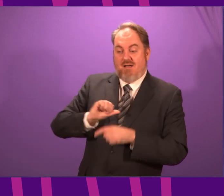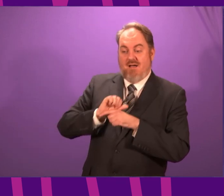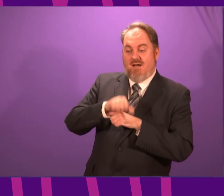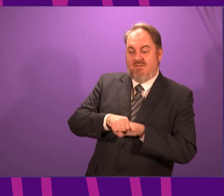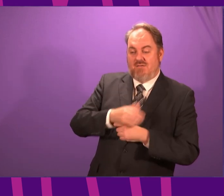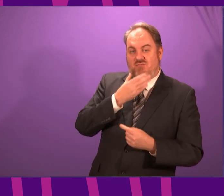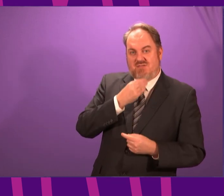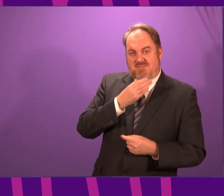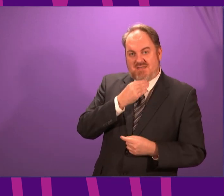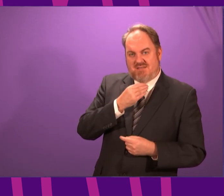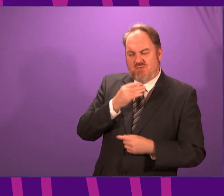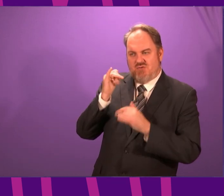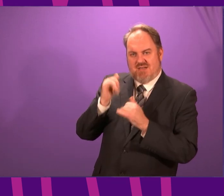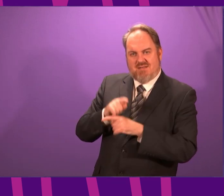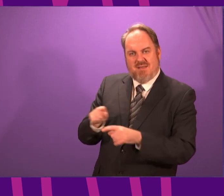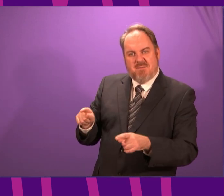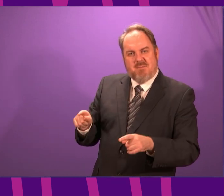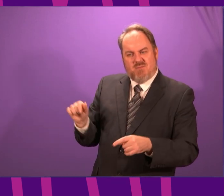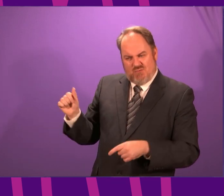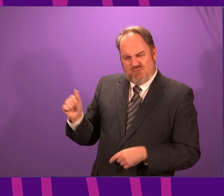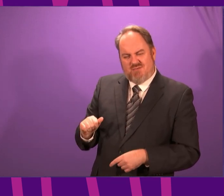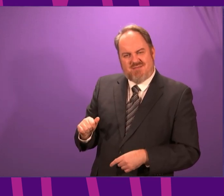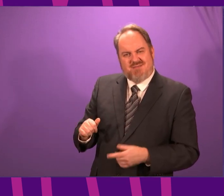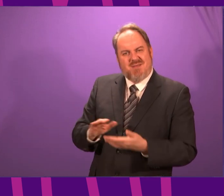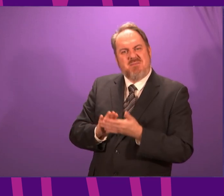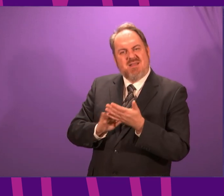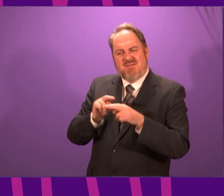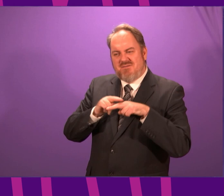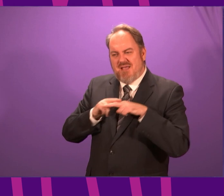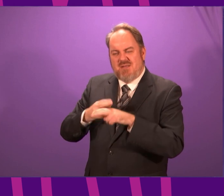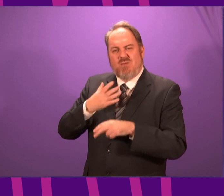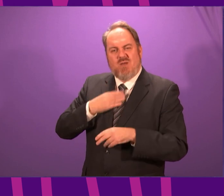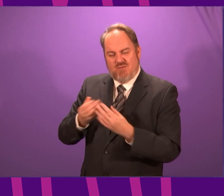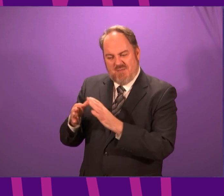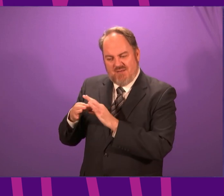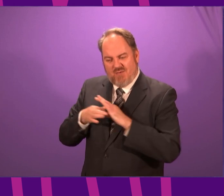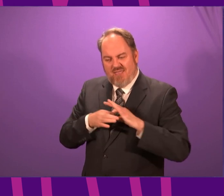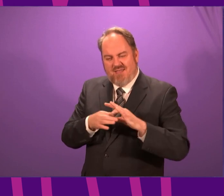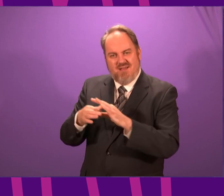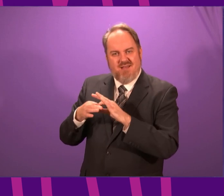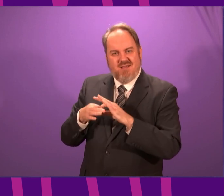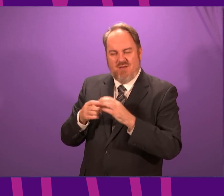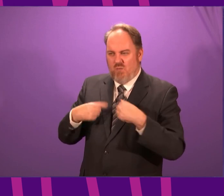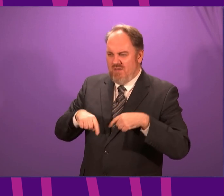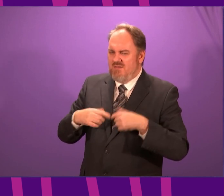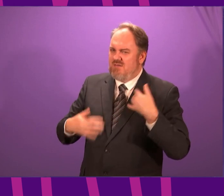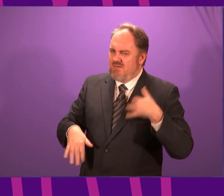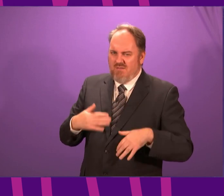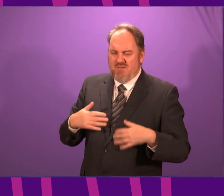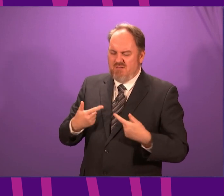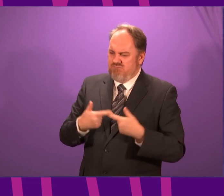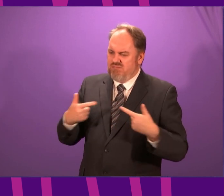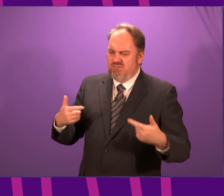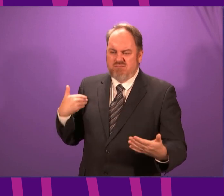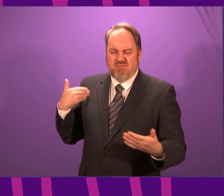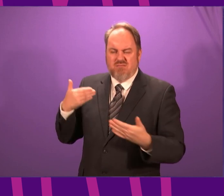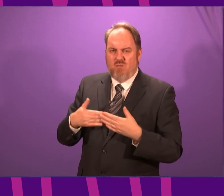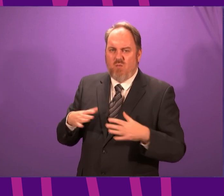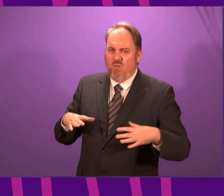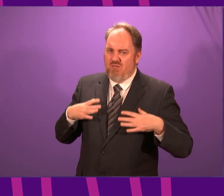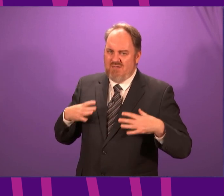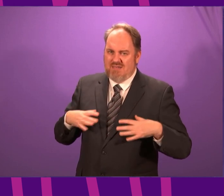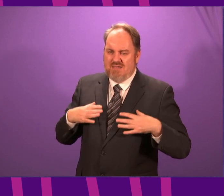Families do want to be together at Christmas. The people of Scotland have already paid a price, so everything needs to be